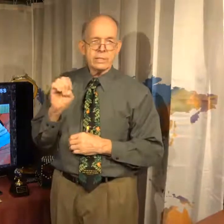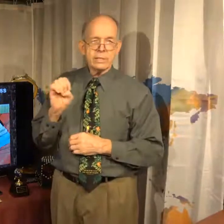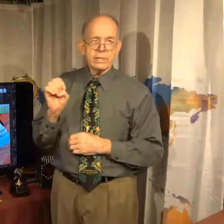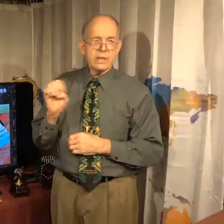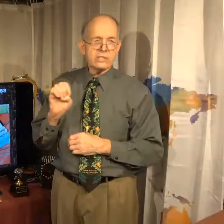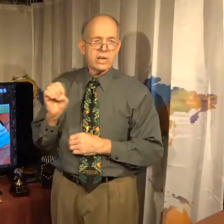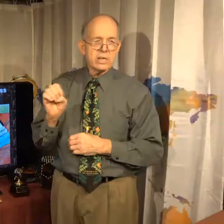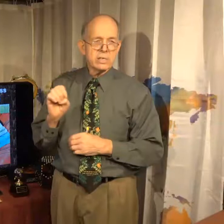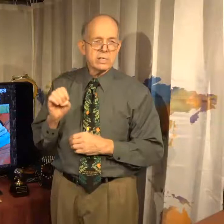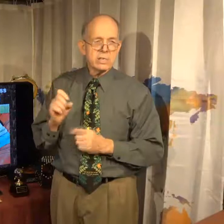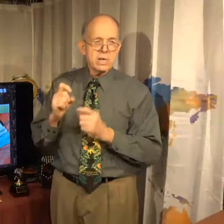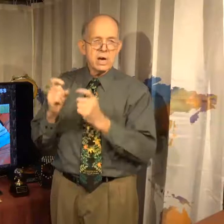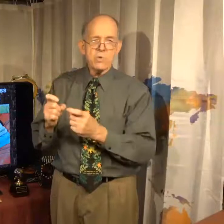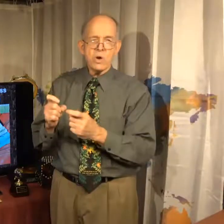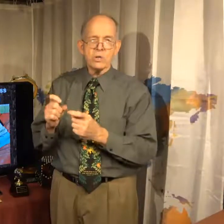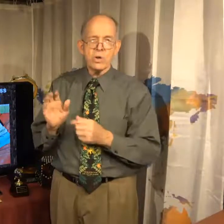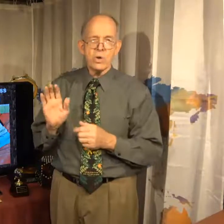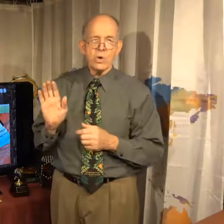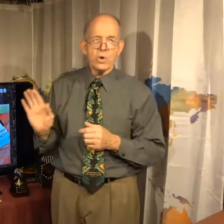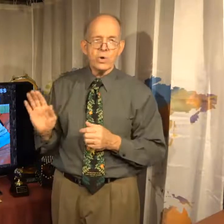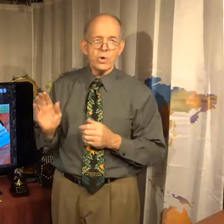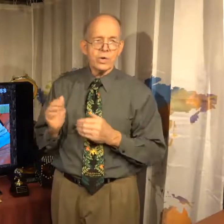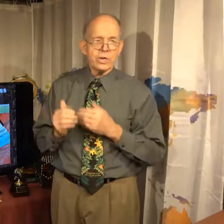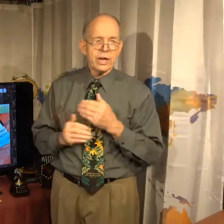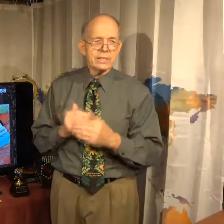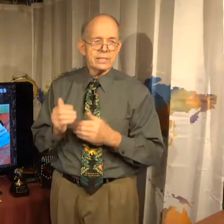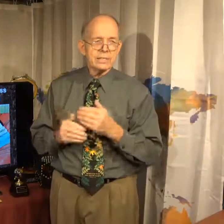The letter of all kindness